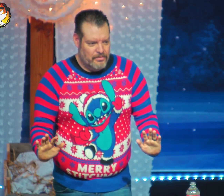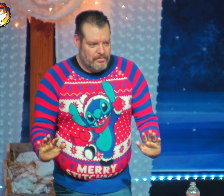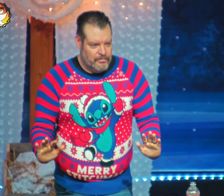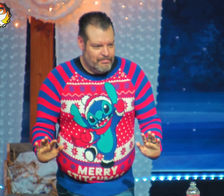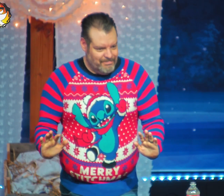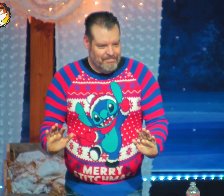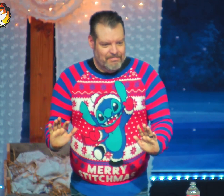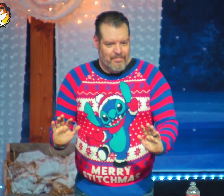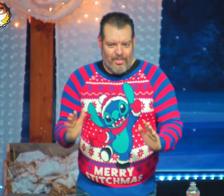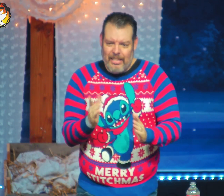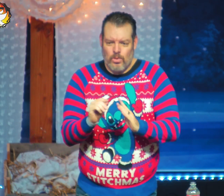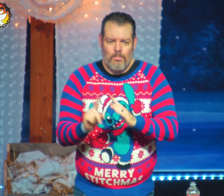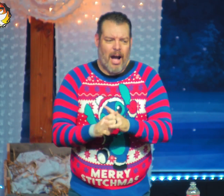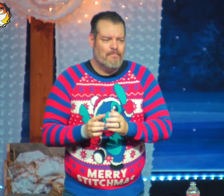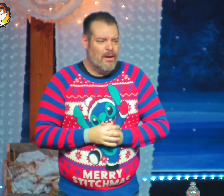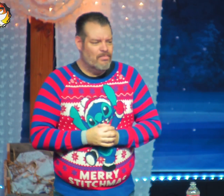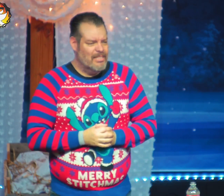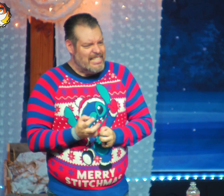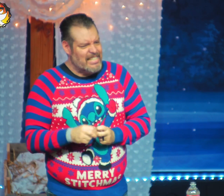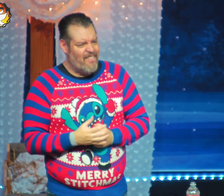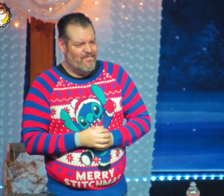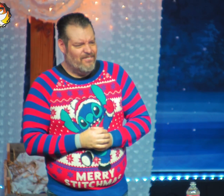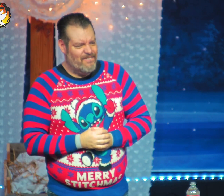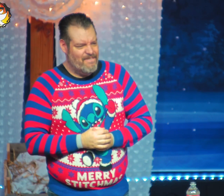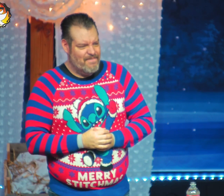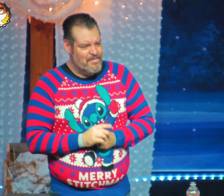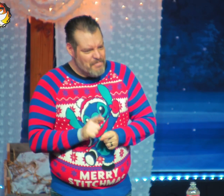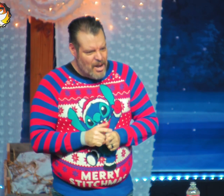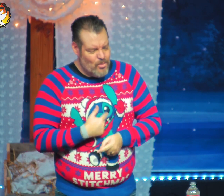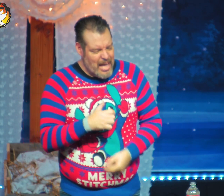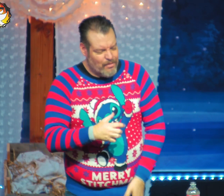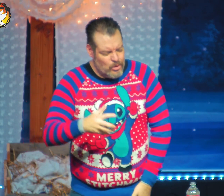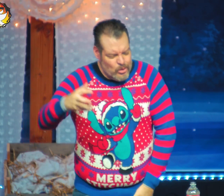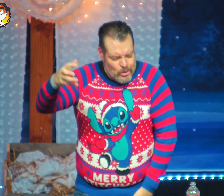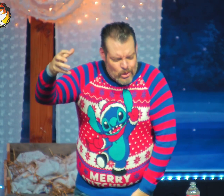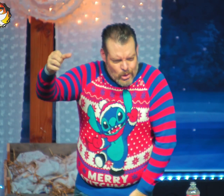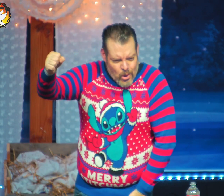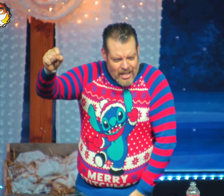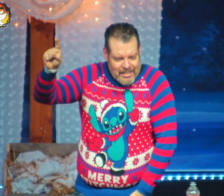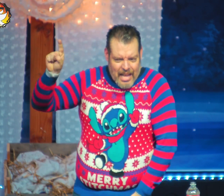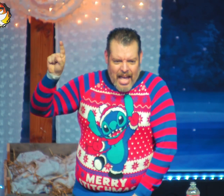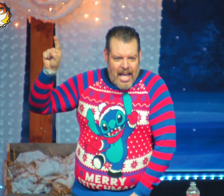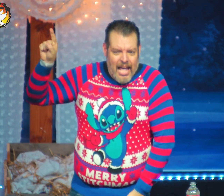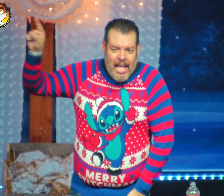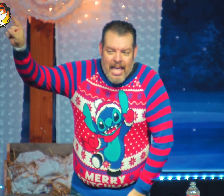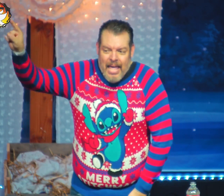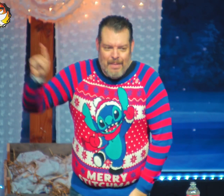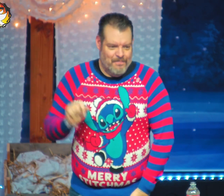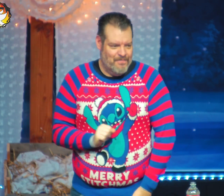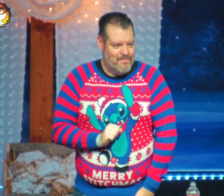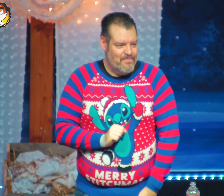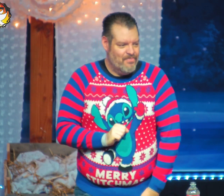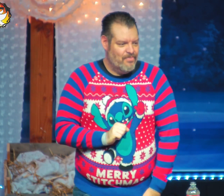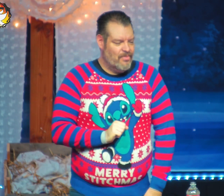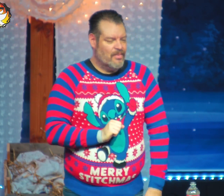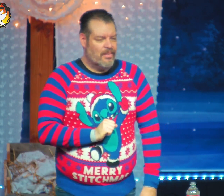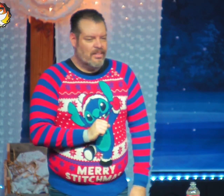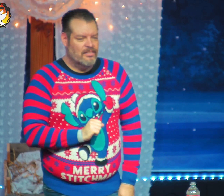And thank God for her to be there to remind me. And sometimes you remind me as well. Trust in Him. And